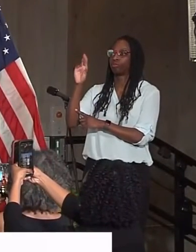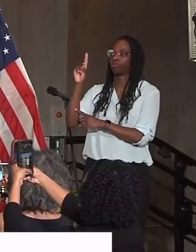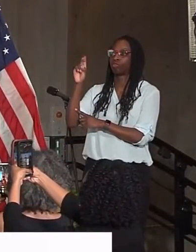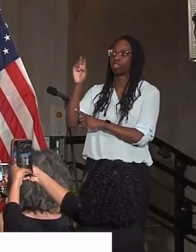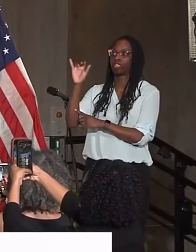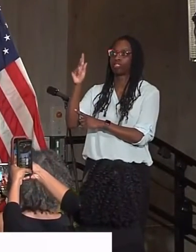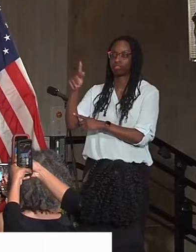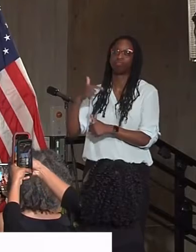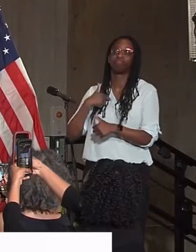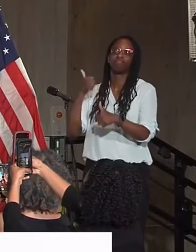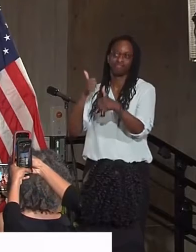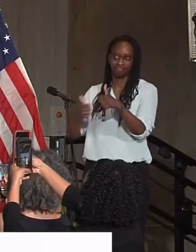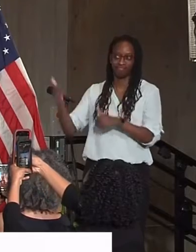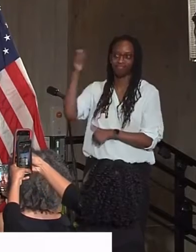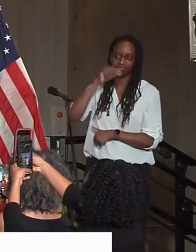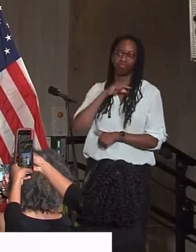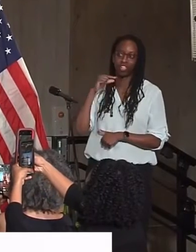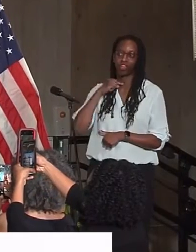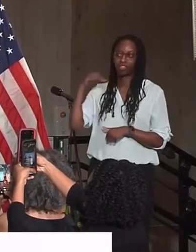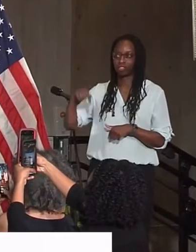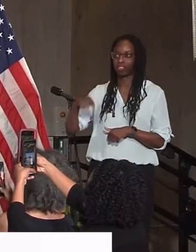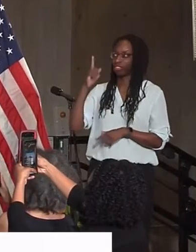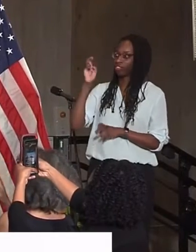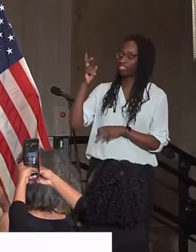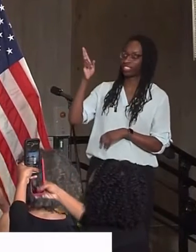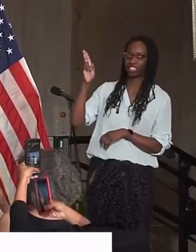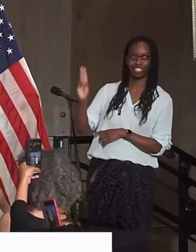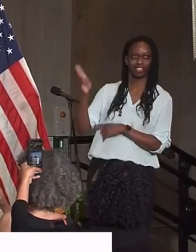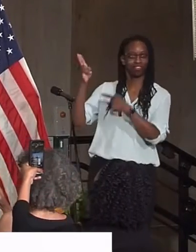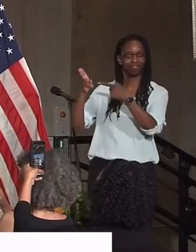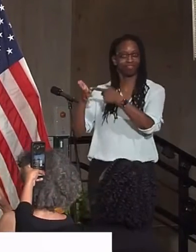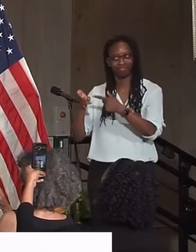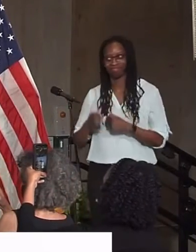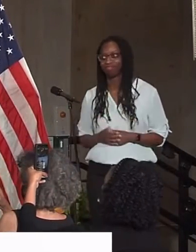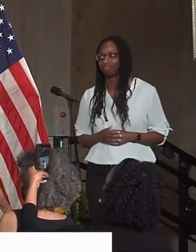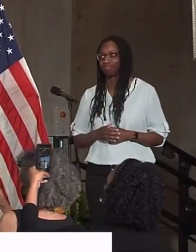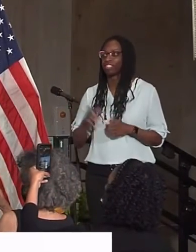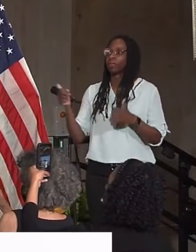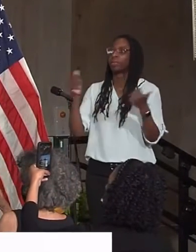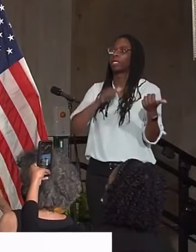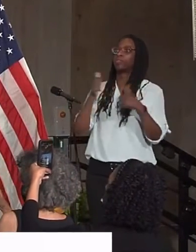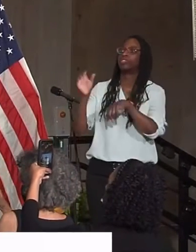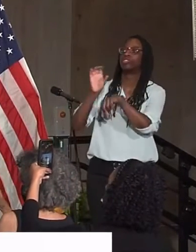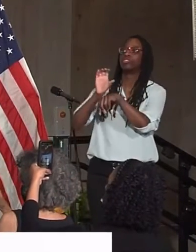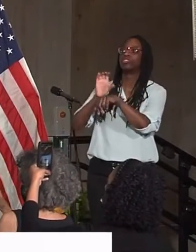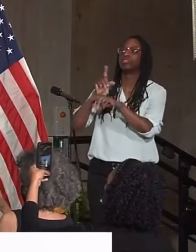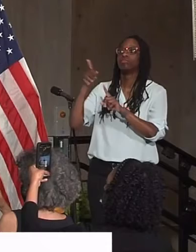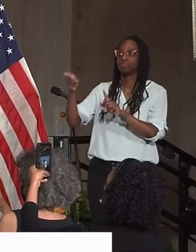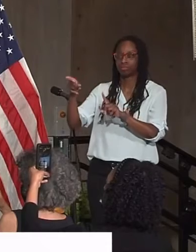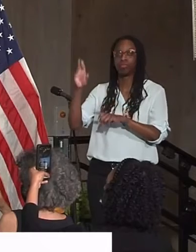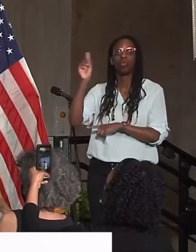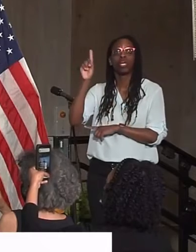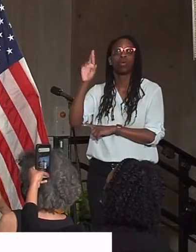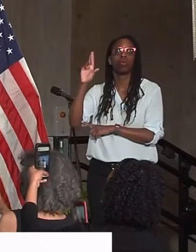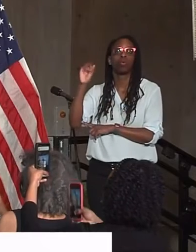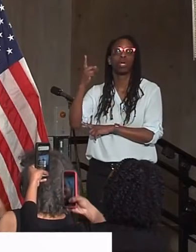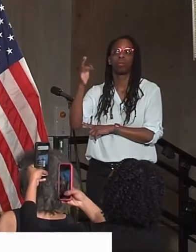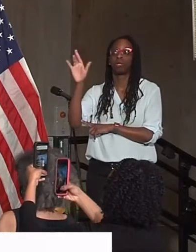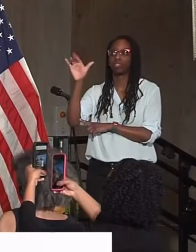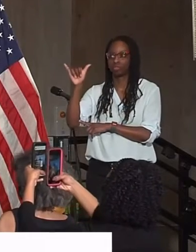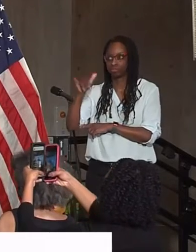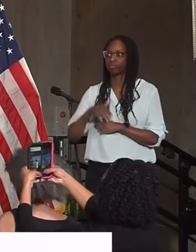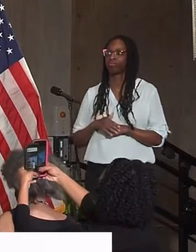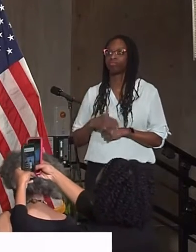historic 12th Baptist Church in the Roxbury community of Boston, the home church of our mayor, Kim